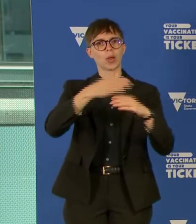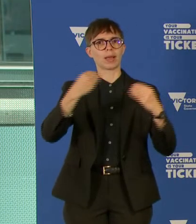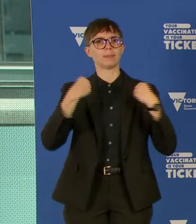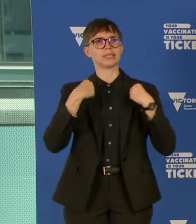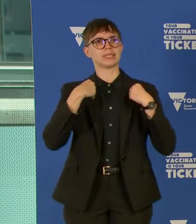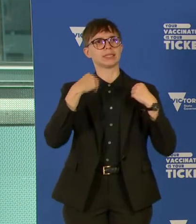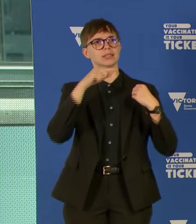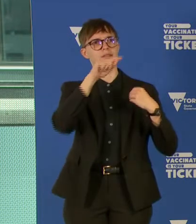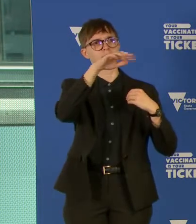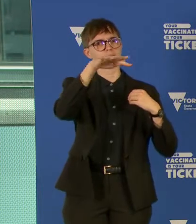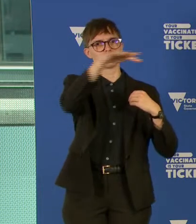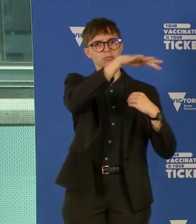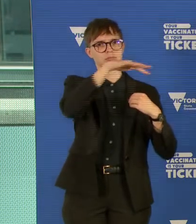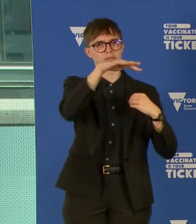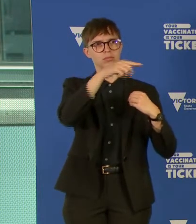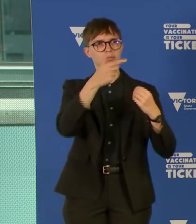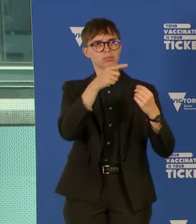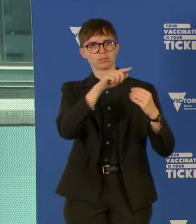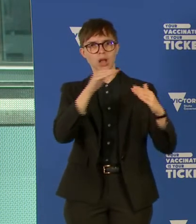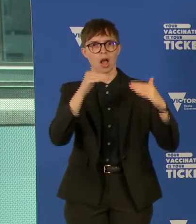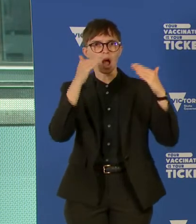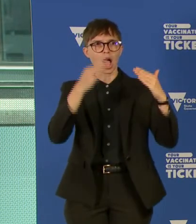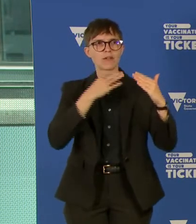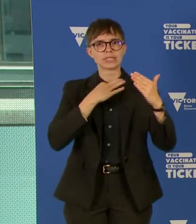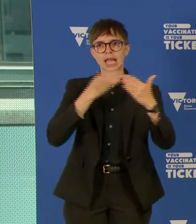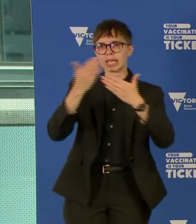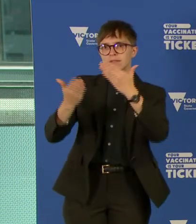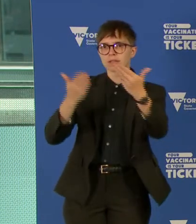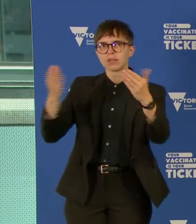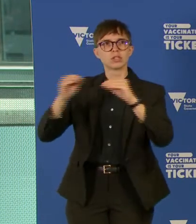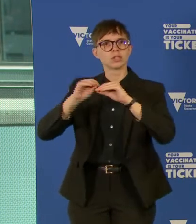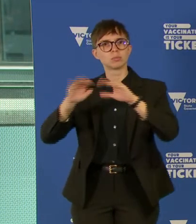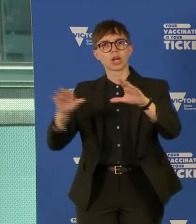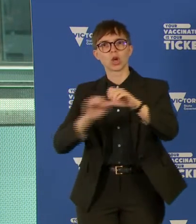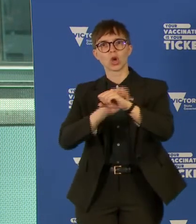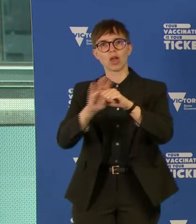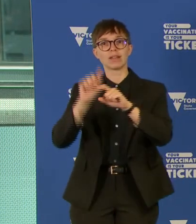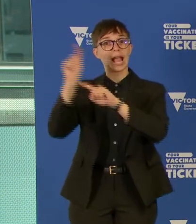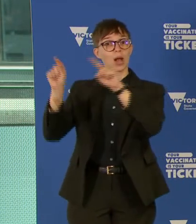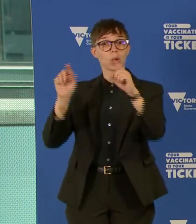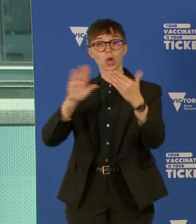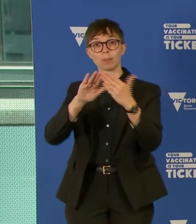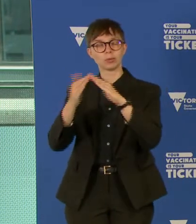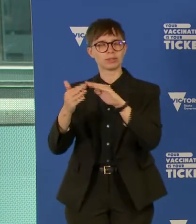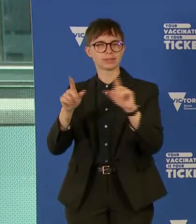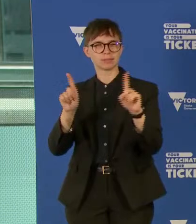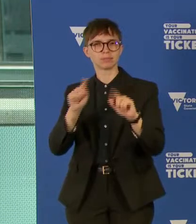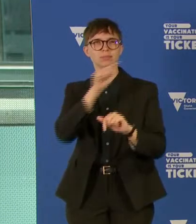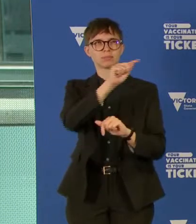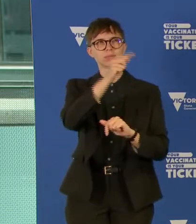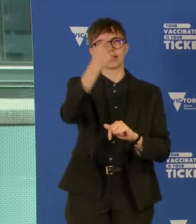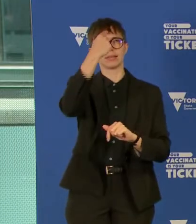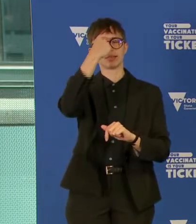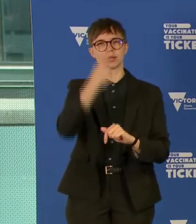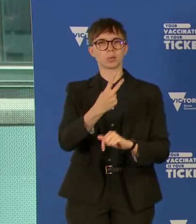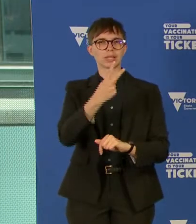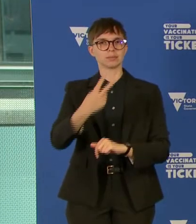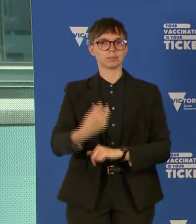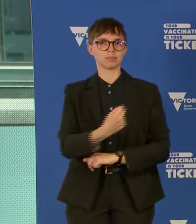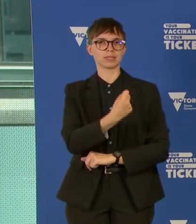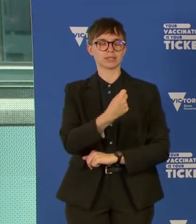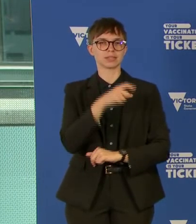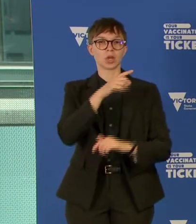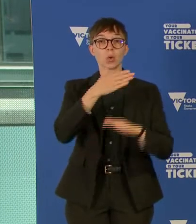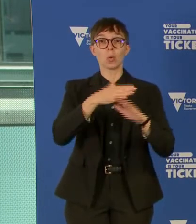will apply to all close contacts, but it is absolutely the case, as you say, for workplaces to think about anything else that they would do on top of